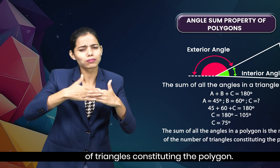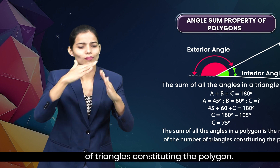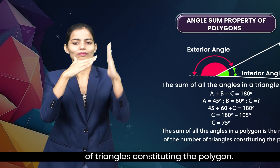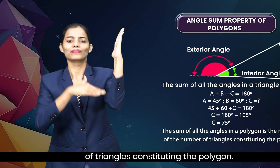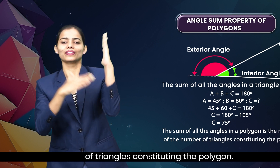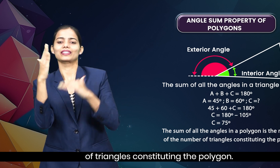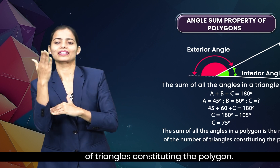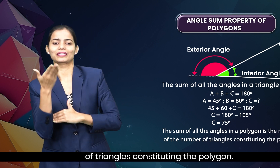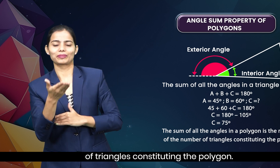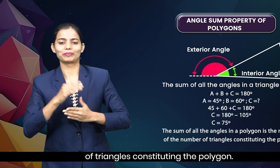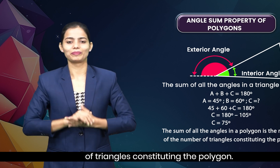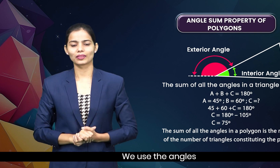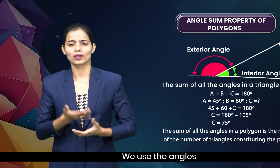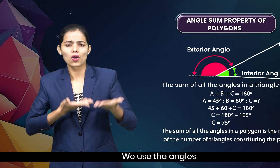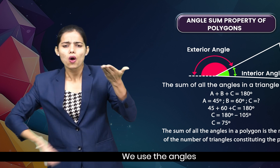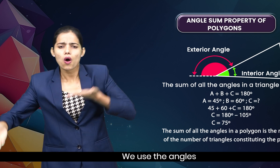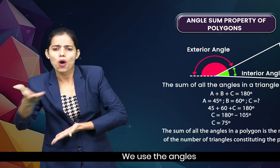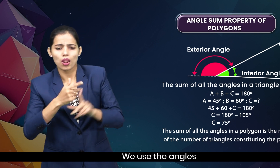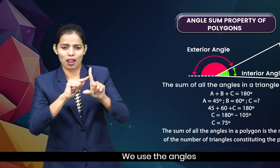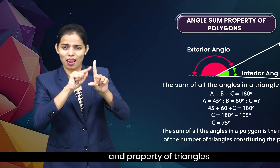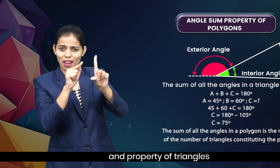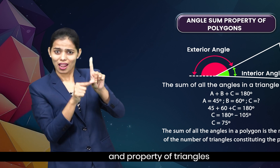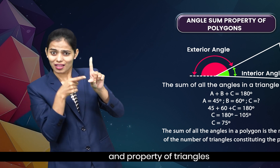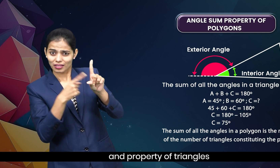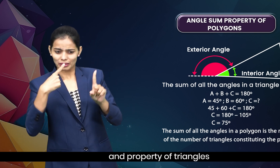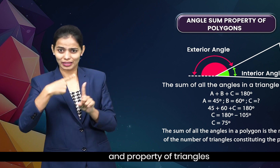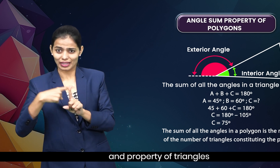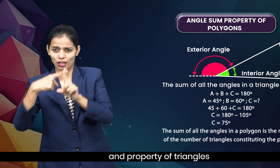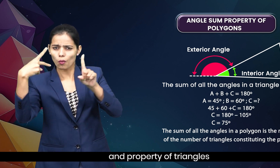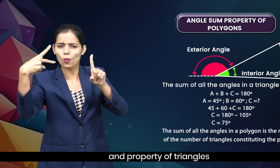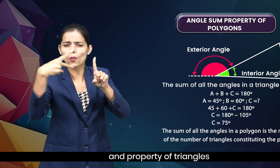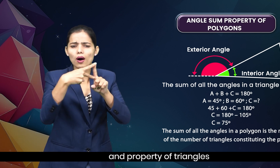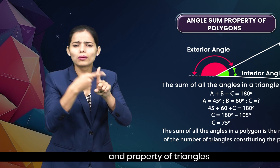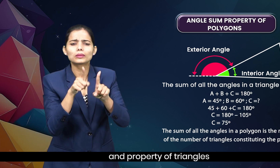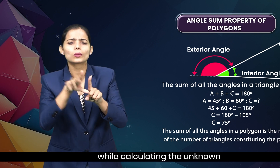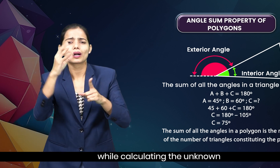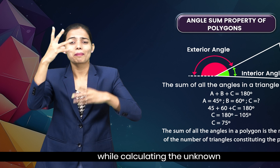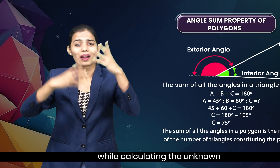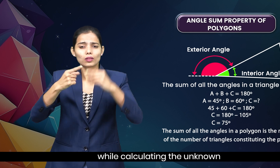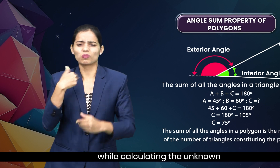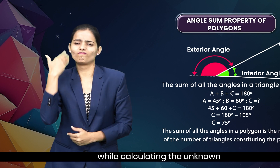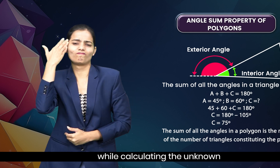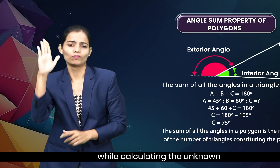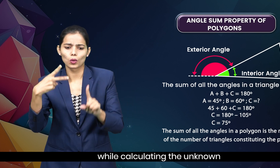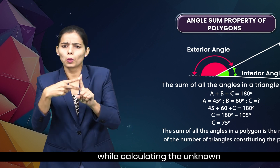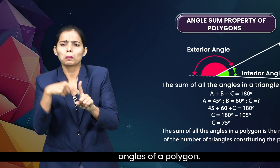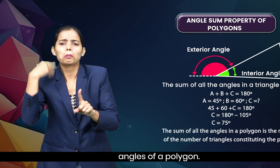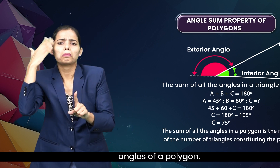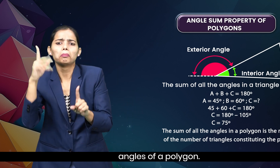polygon. We use the angle sum property of triangles while calculating the unknown angles of